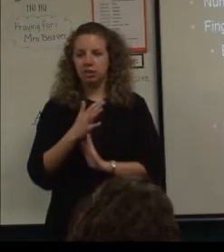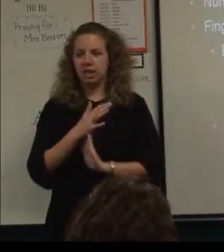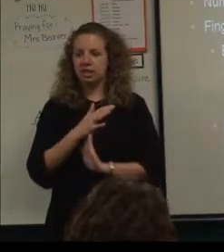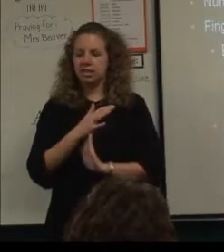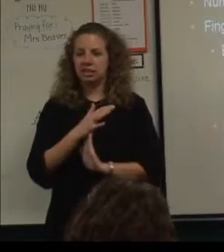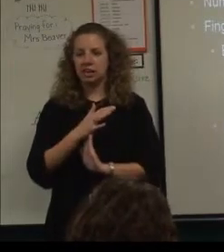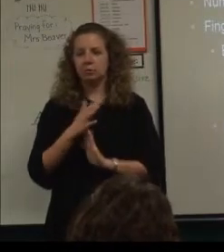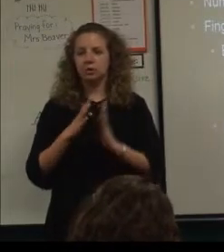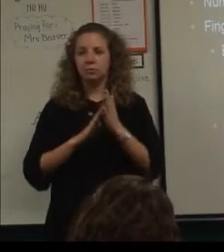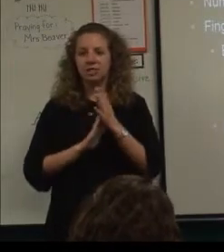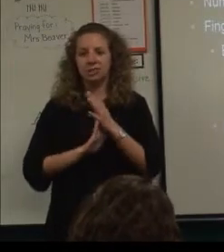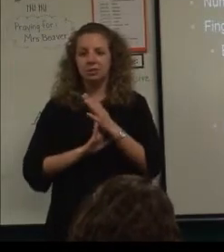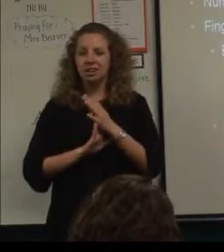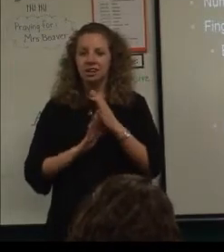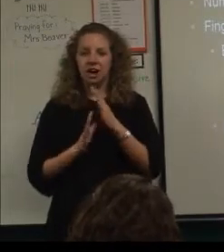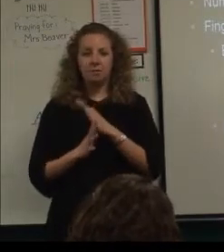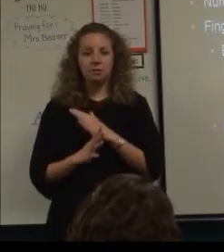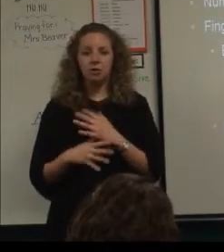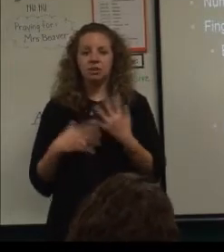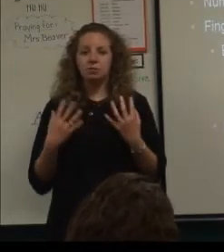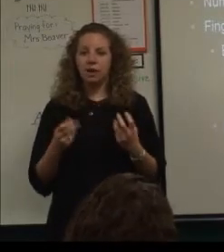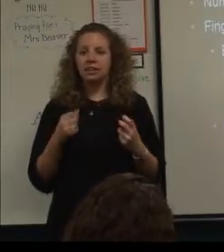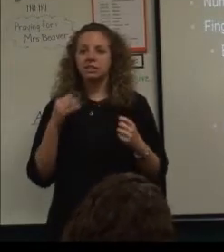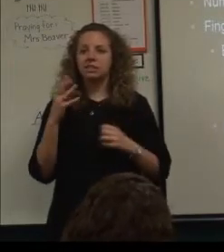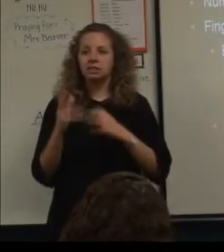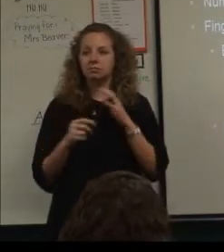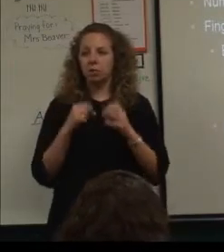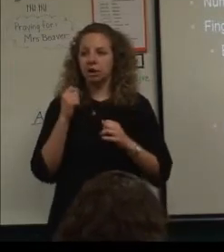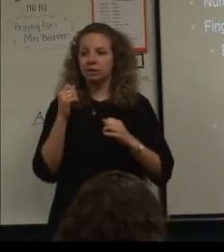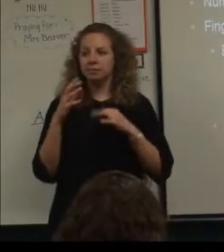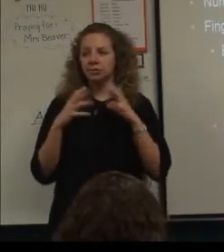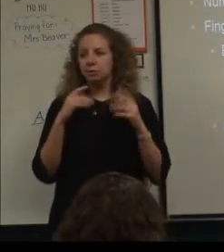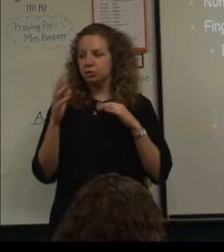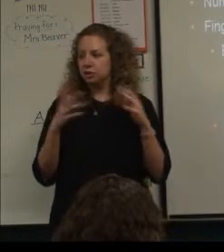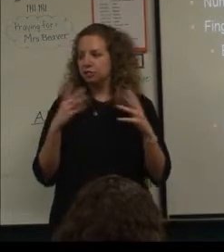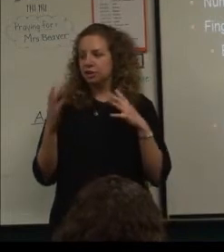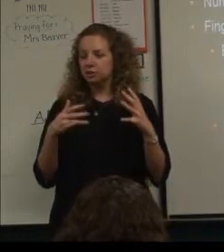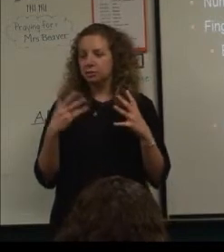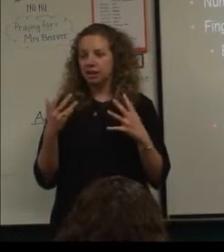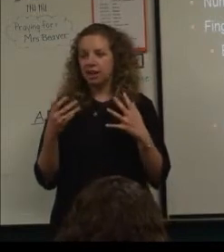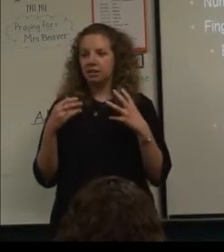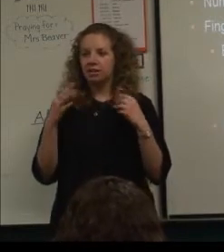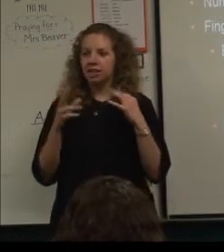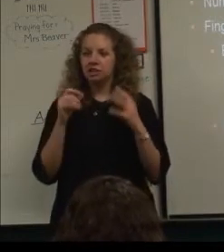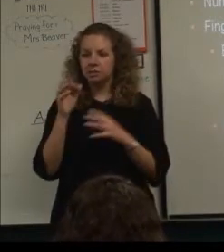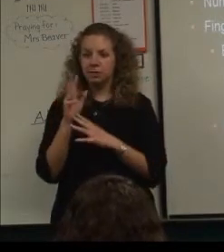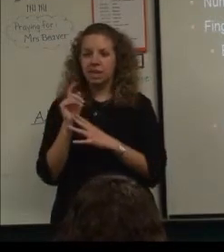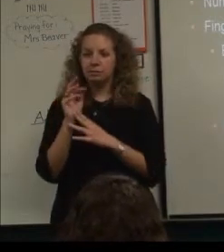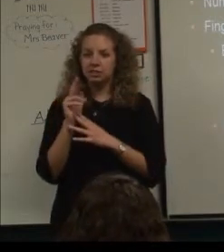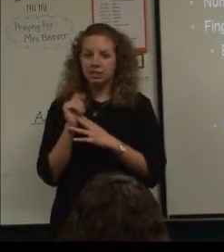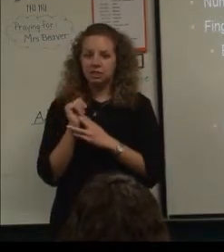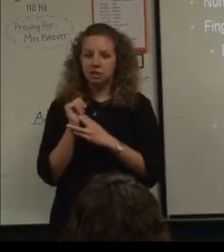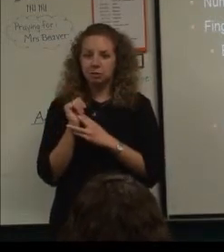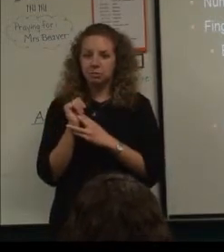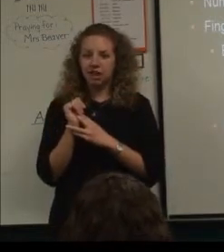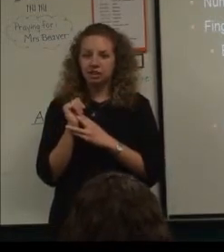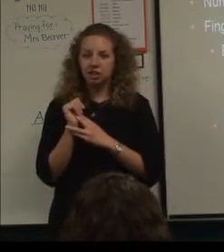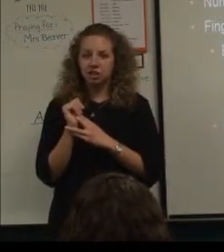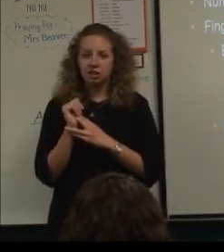that kind of thing. That helps a little bit too. The more that you practice, the more looser your fingers will get, and just being able to get to the shapes faster.